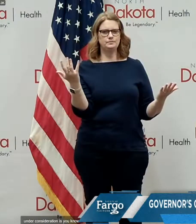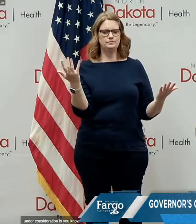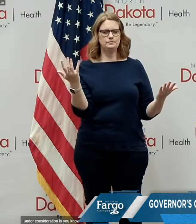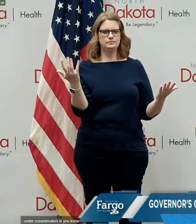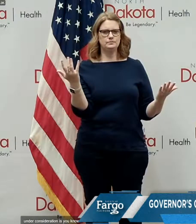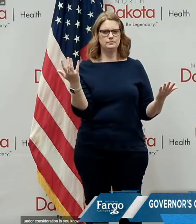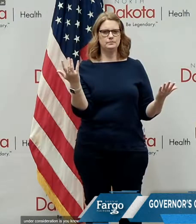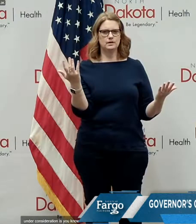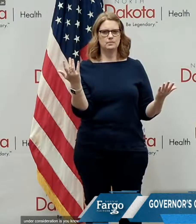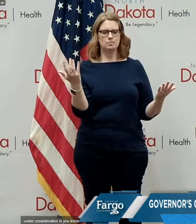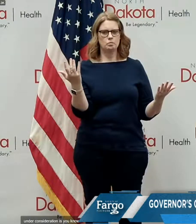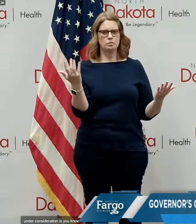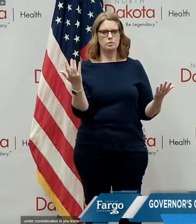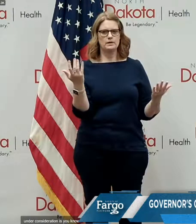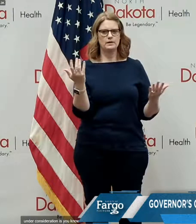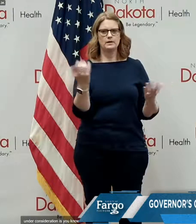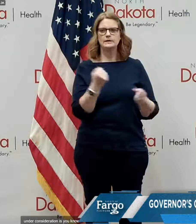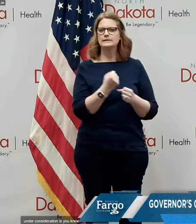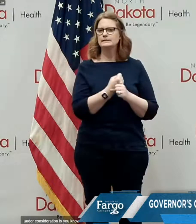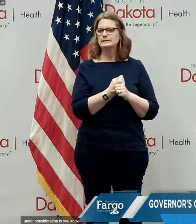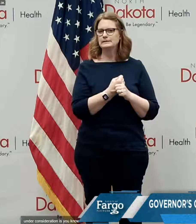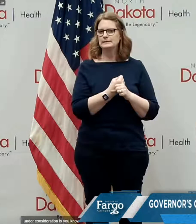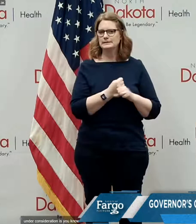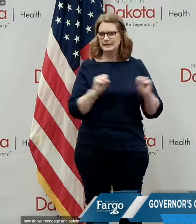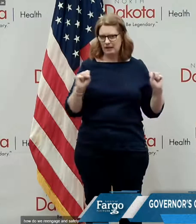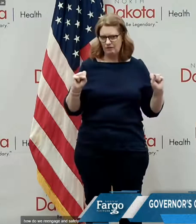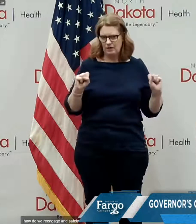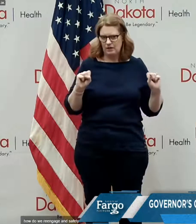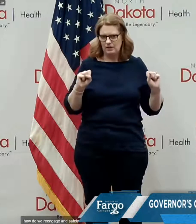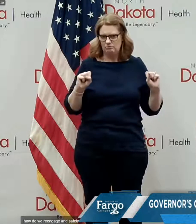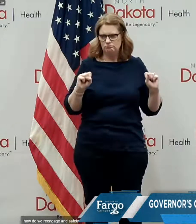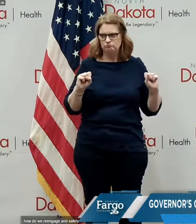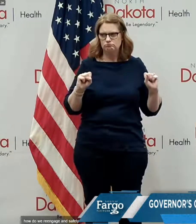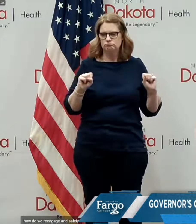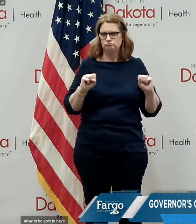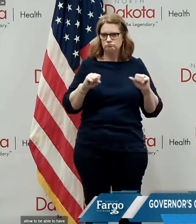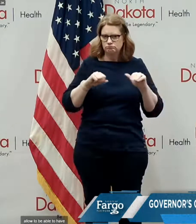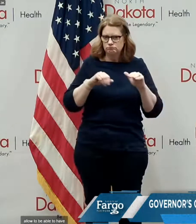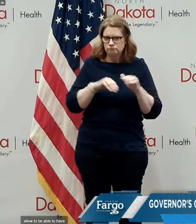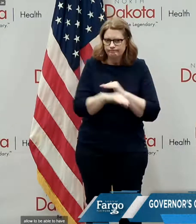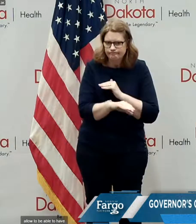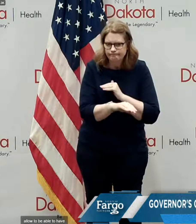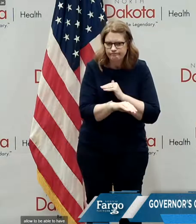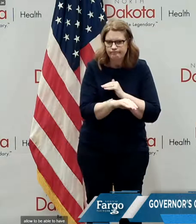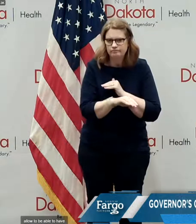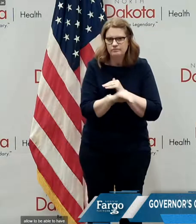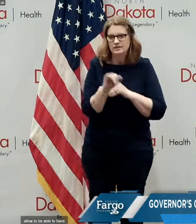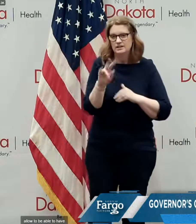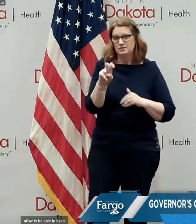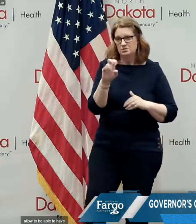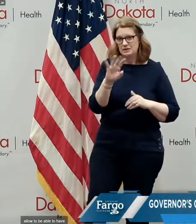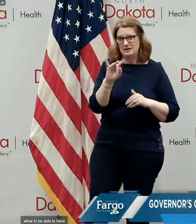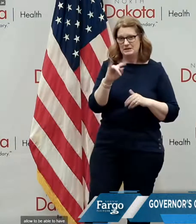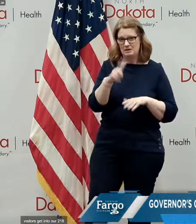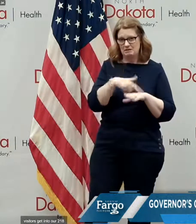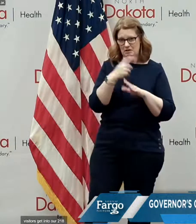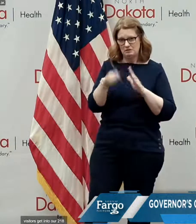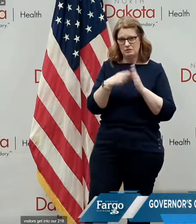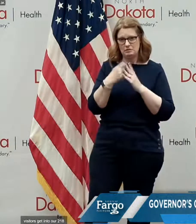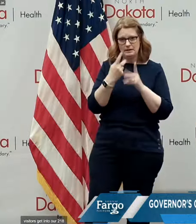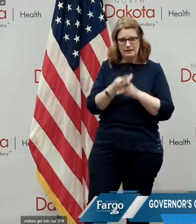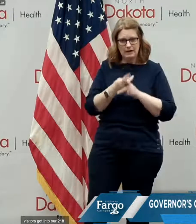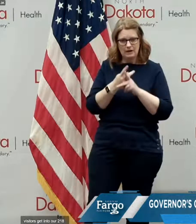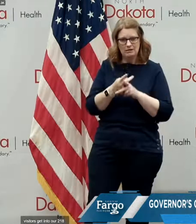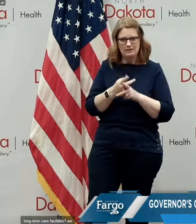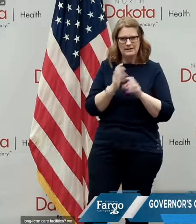re-engage and safely allow to be able to have visitors get into our 218 long-term care facilities.